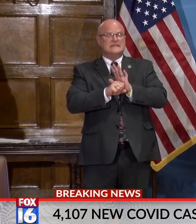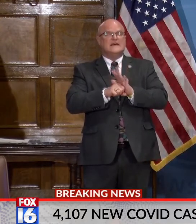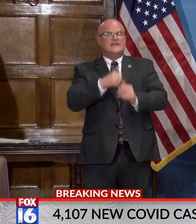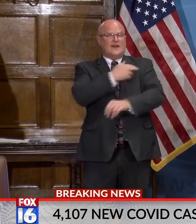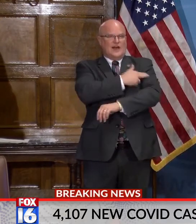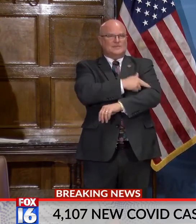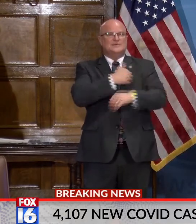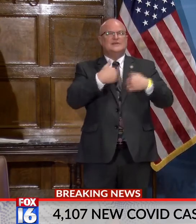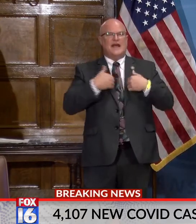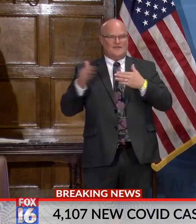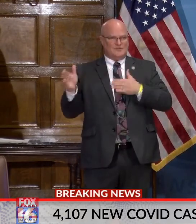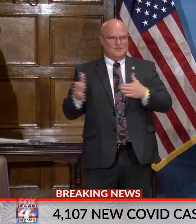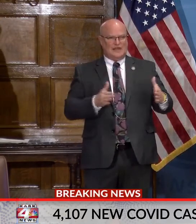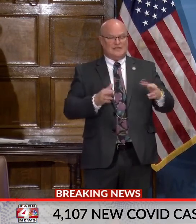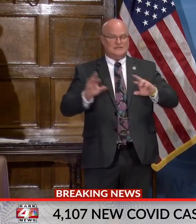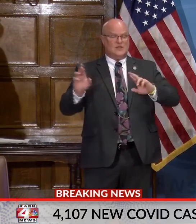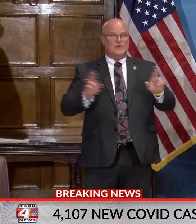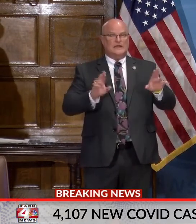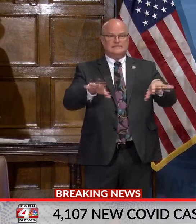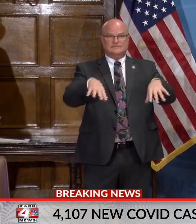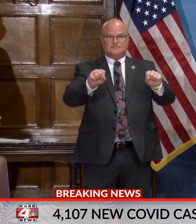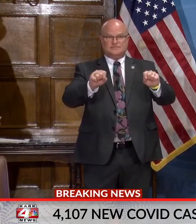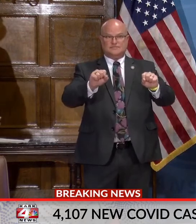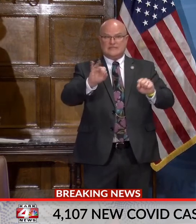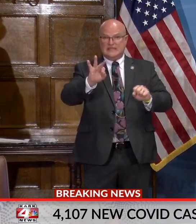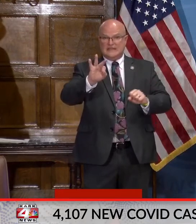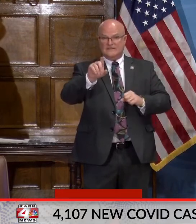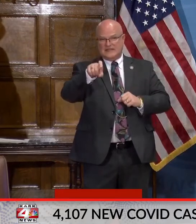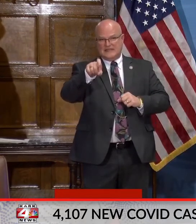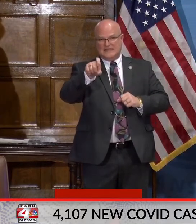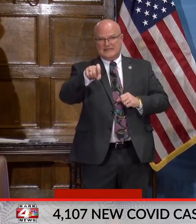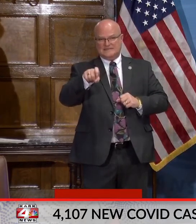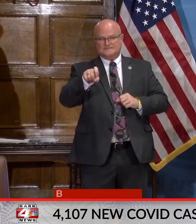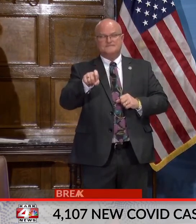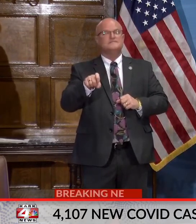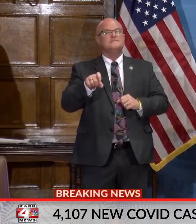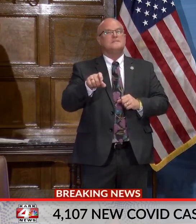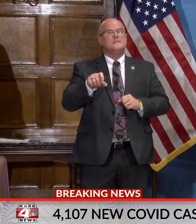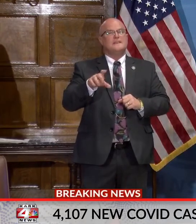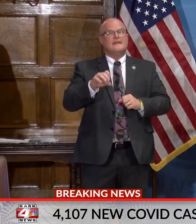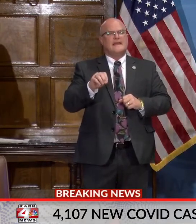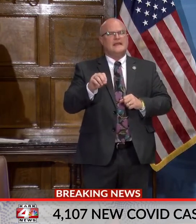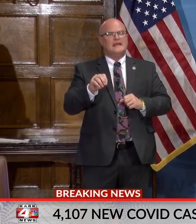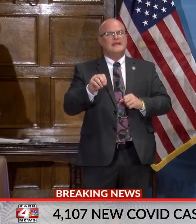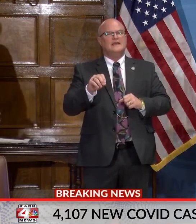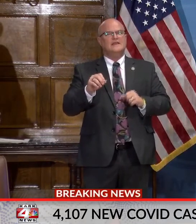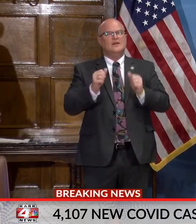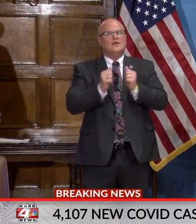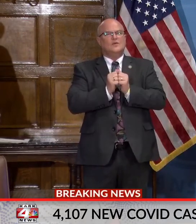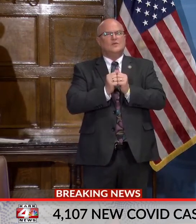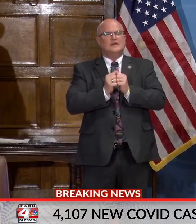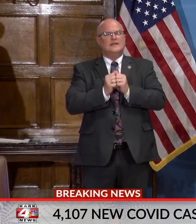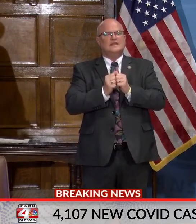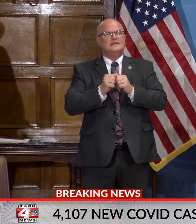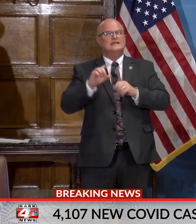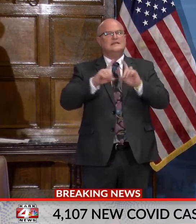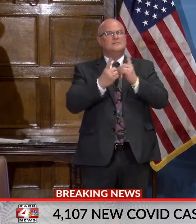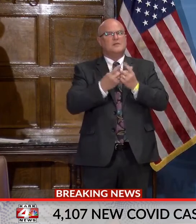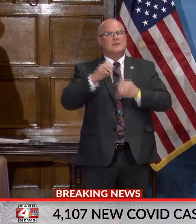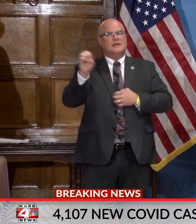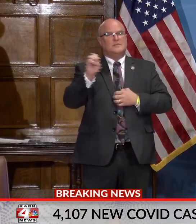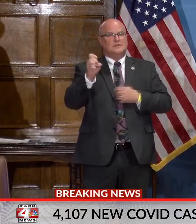are willing and ready to execute if need be. In addition to that, Baptist Health, in collaboration with the Department of Emergency